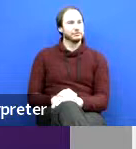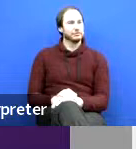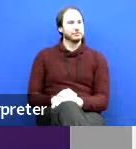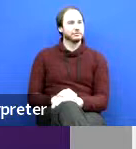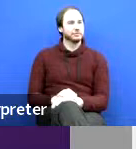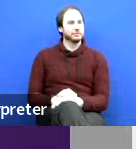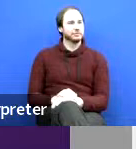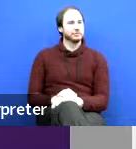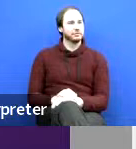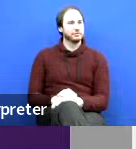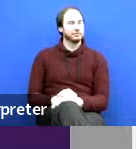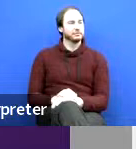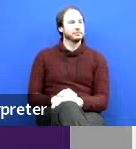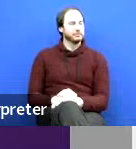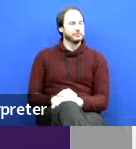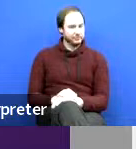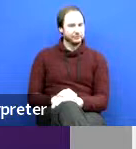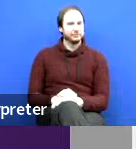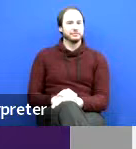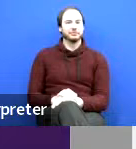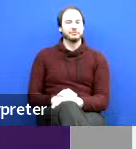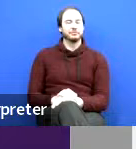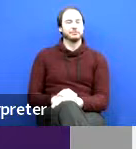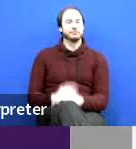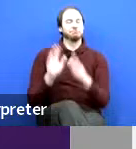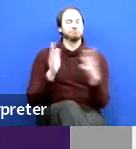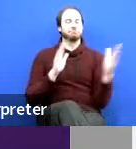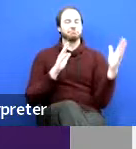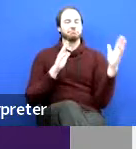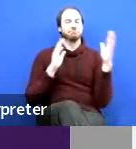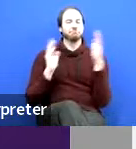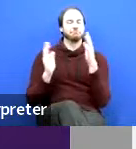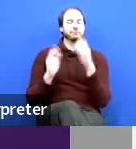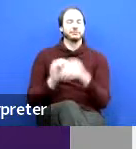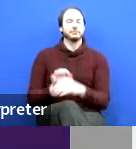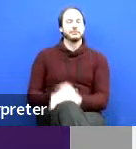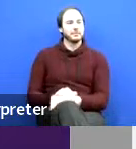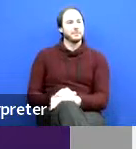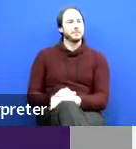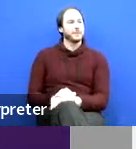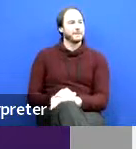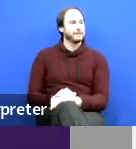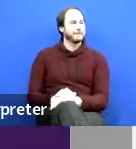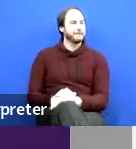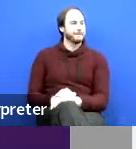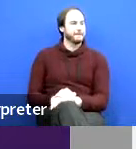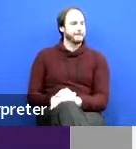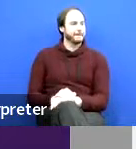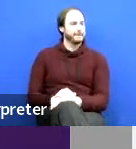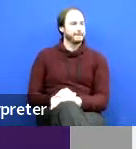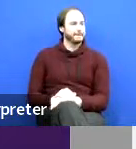the newsletter. There you go. Thank you so much. Thank you. Thank you.